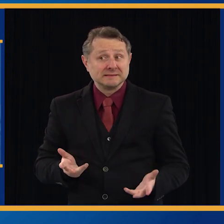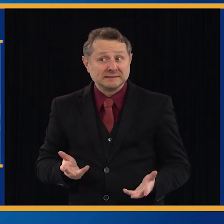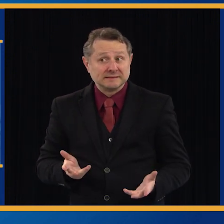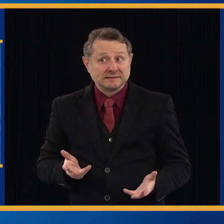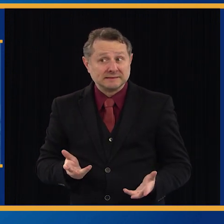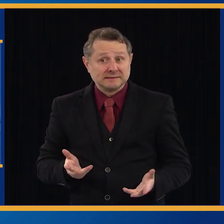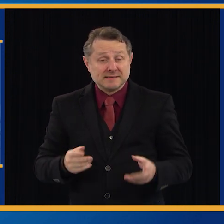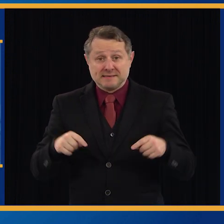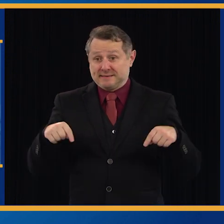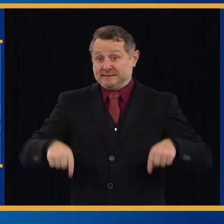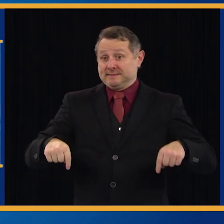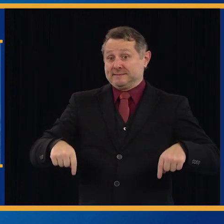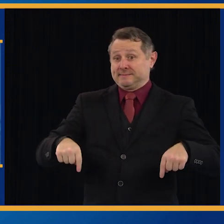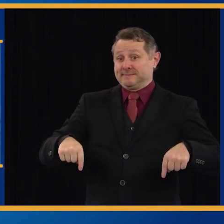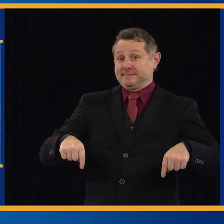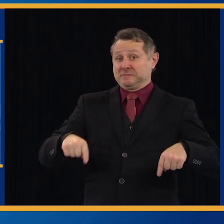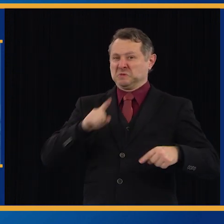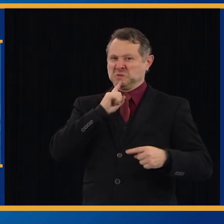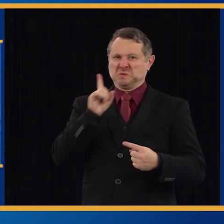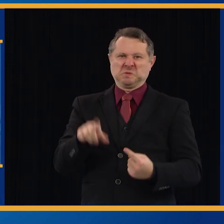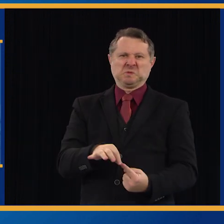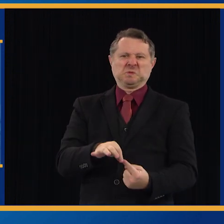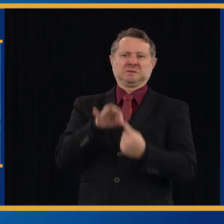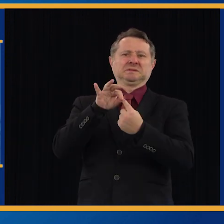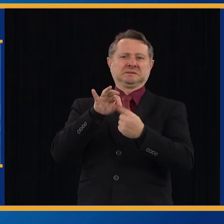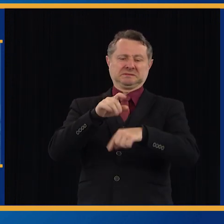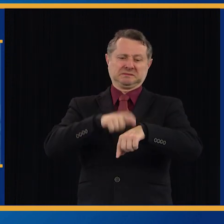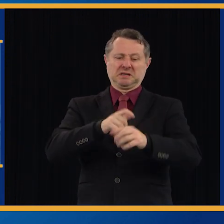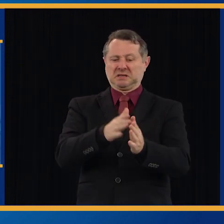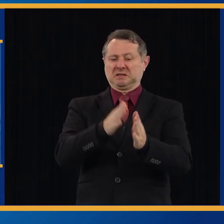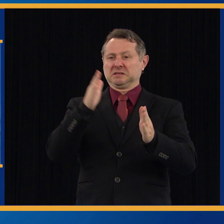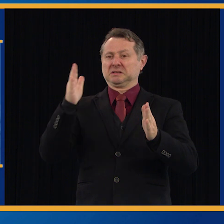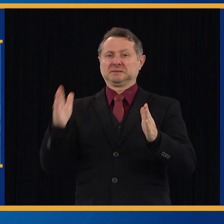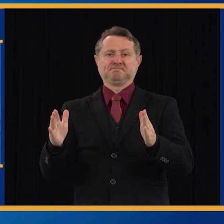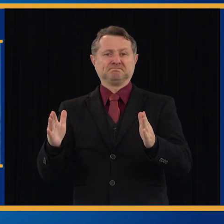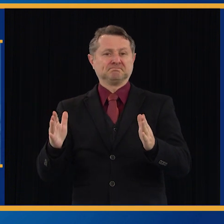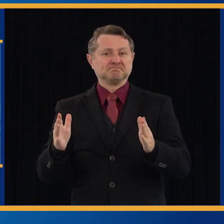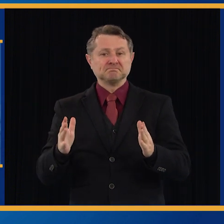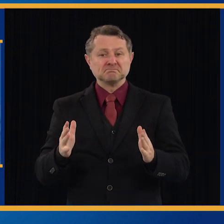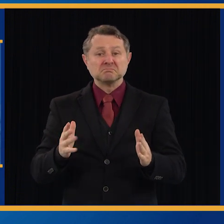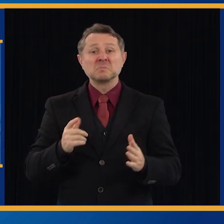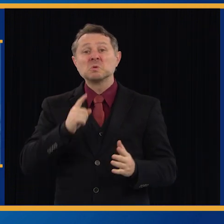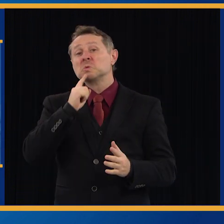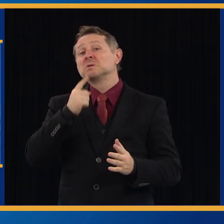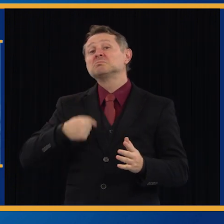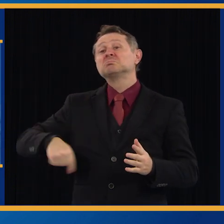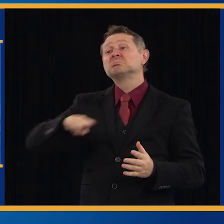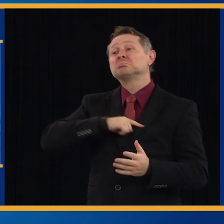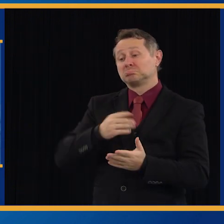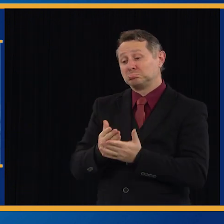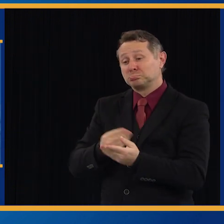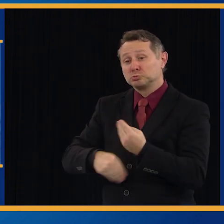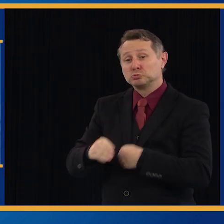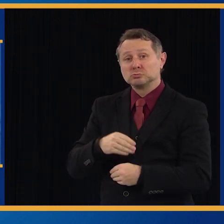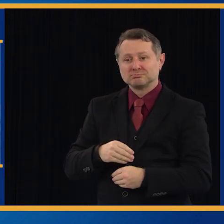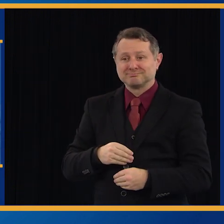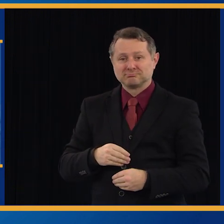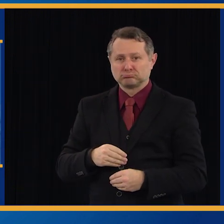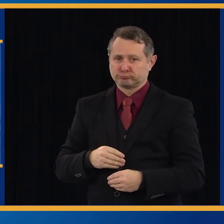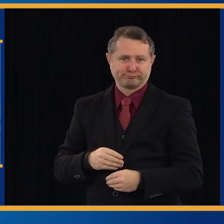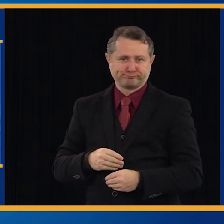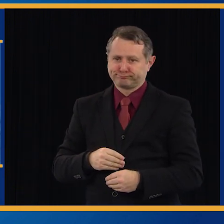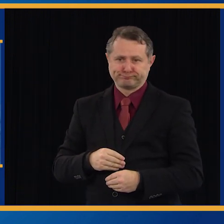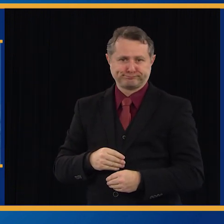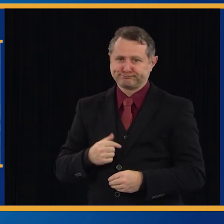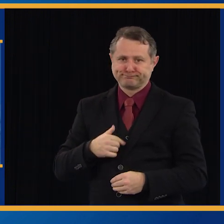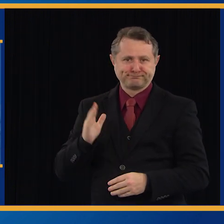obviously a unique period in a lot of ways. We did a state budget in a way we've never done it before. Since our state